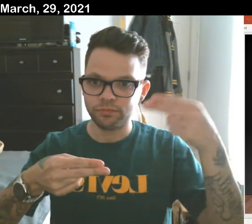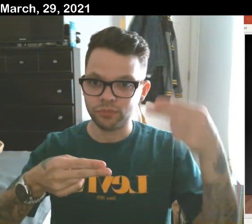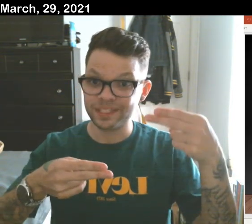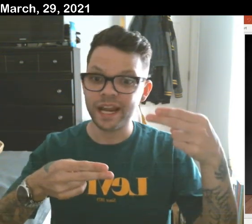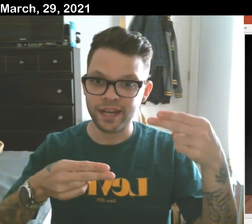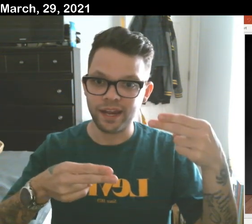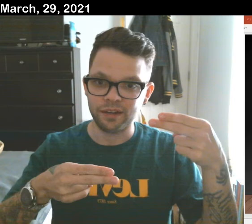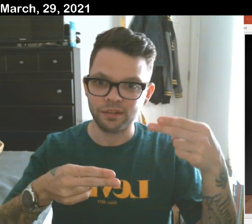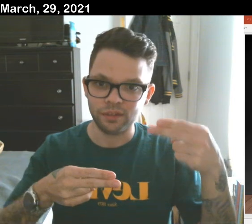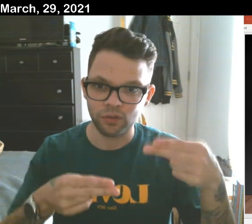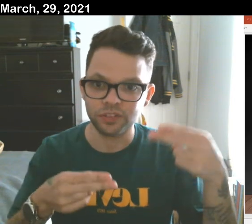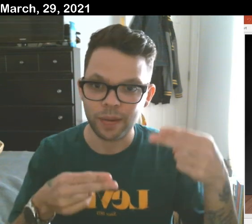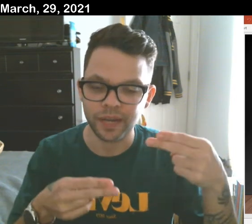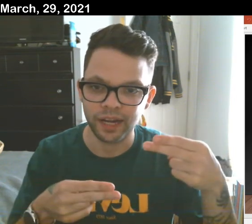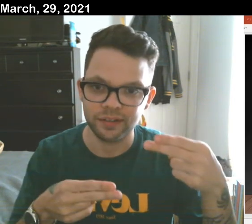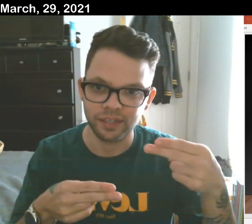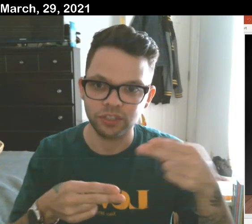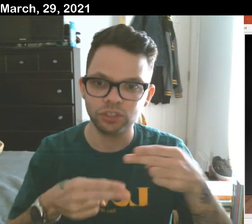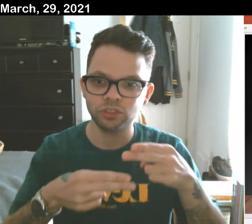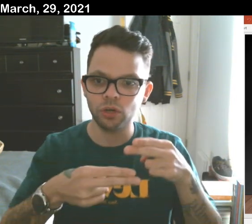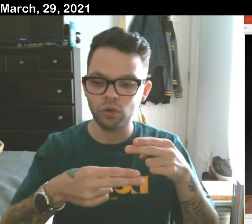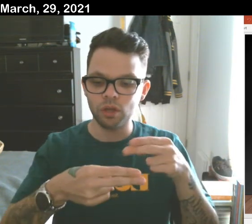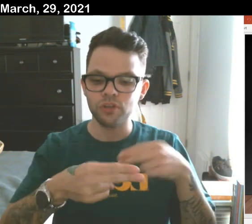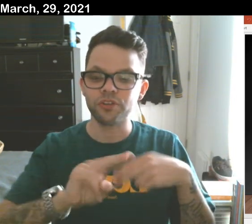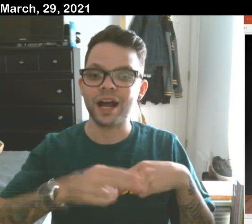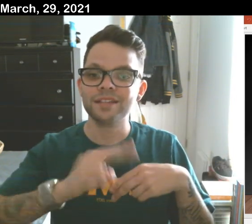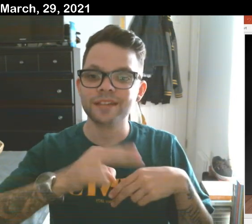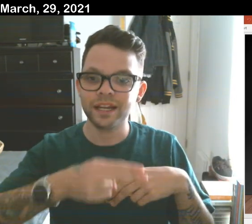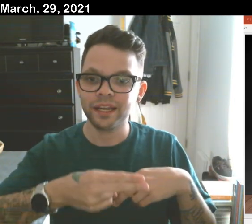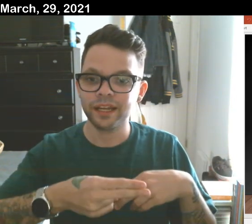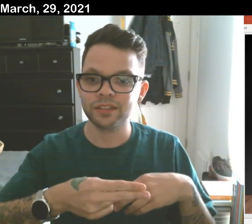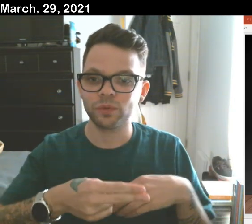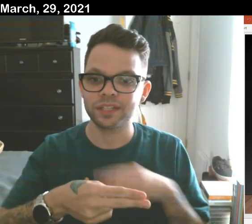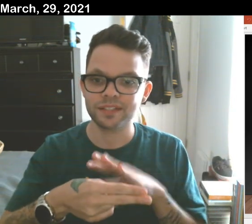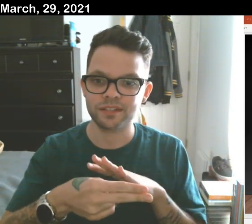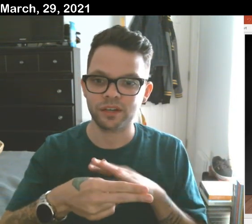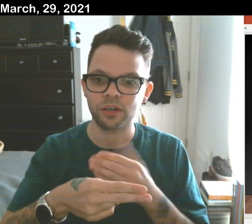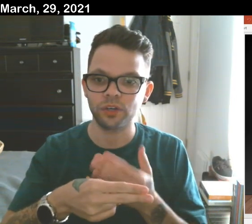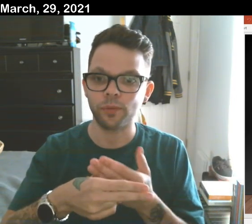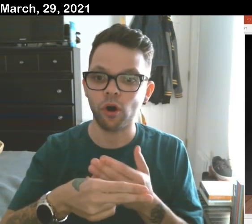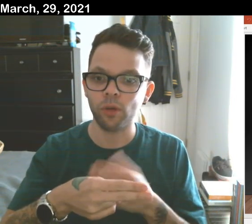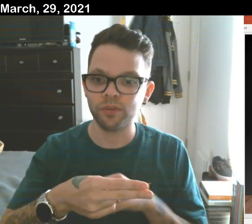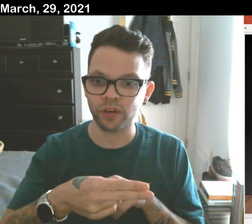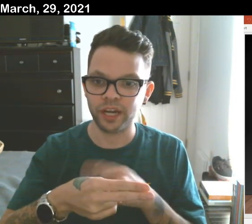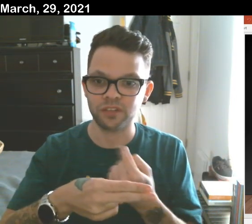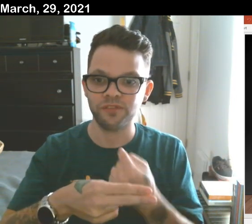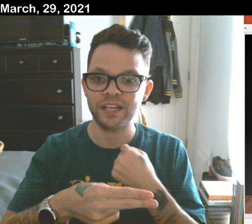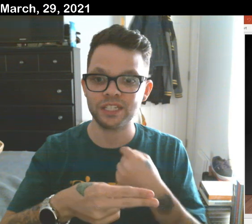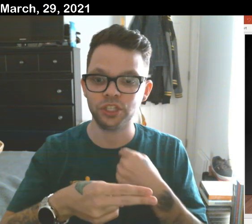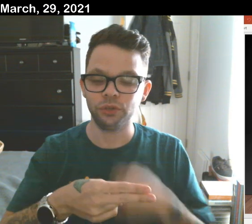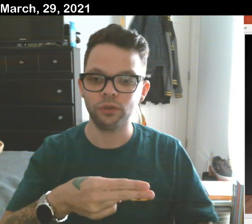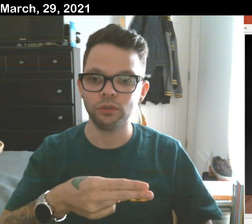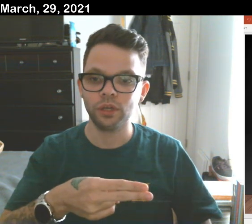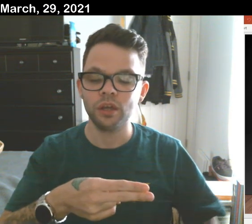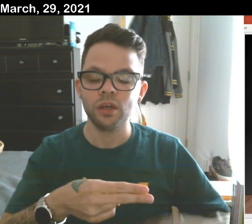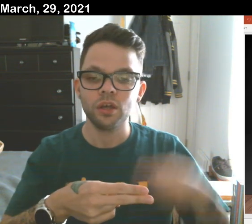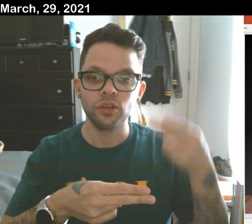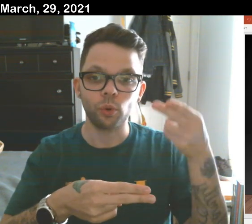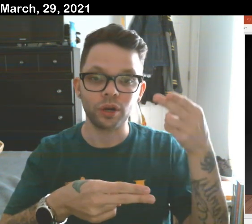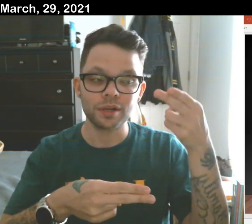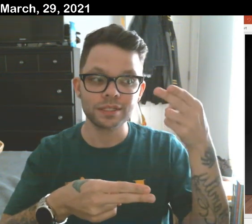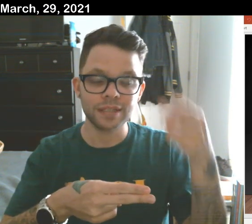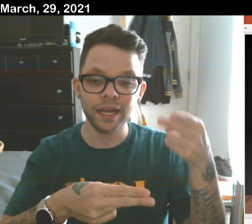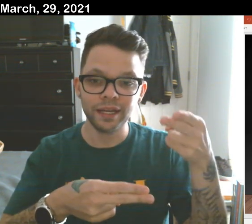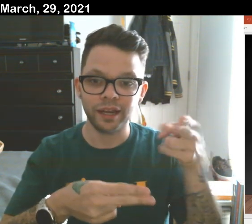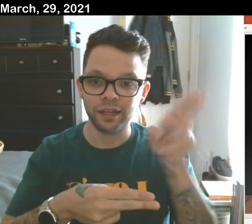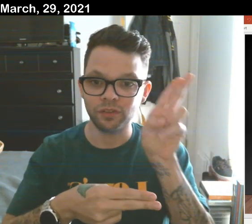H. Signing hand or dominant hand is H. So, your non-signing hand is the one that sits there. Your palm of your hand is facing you.